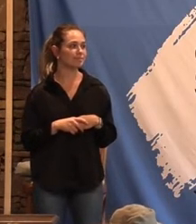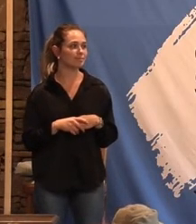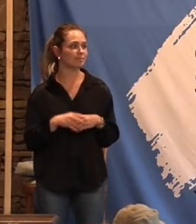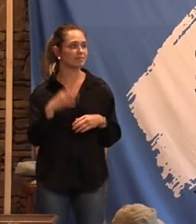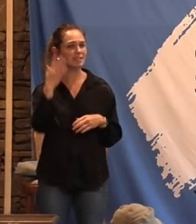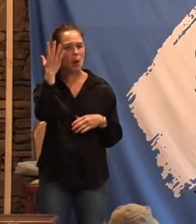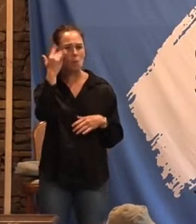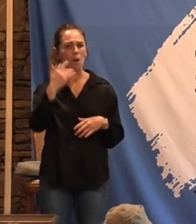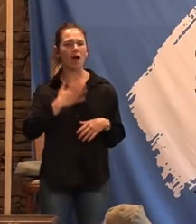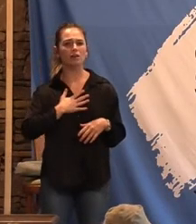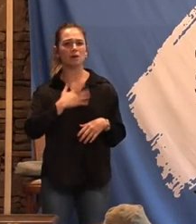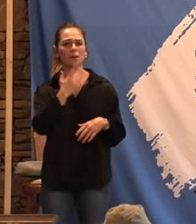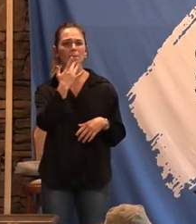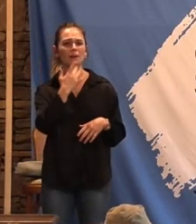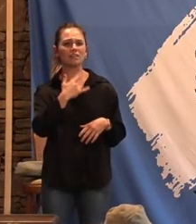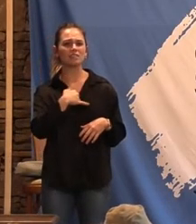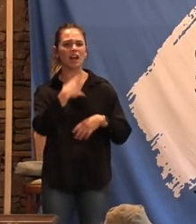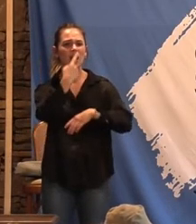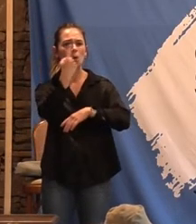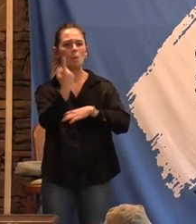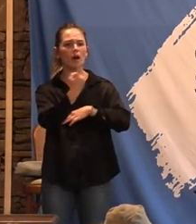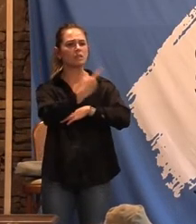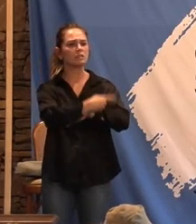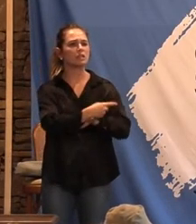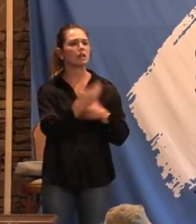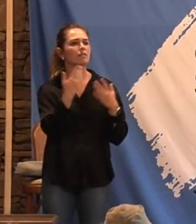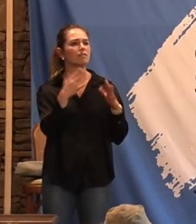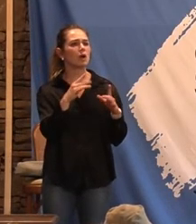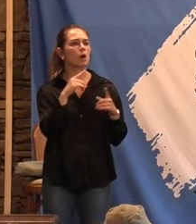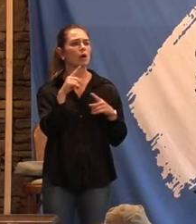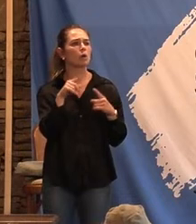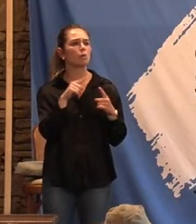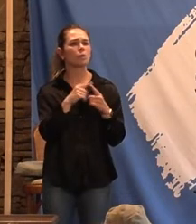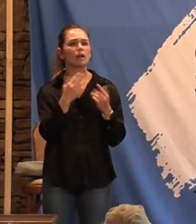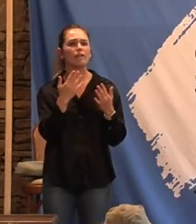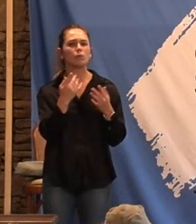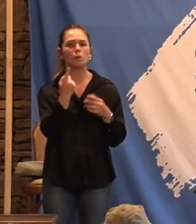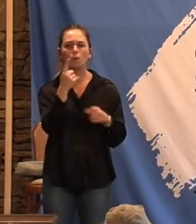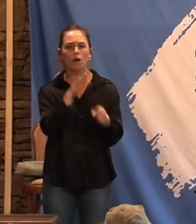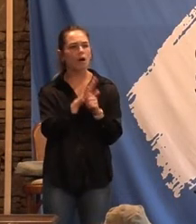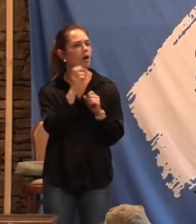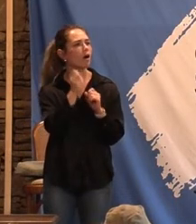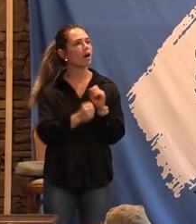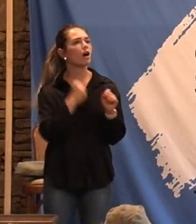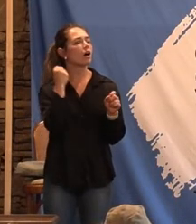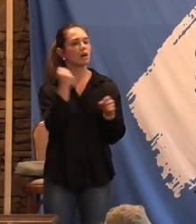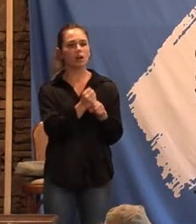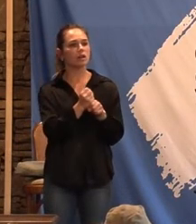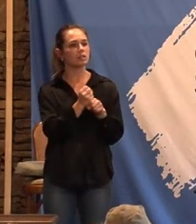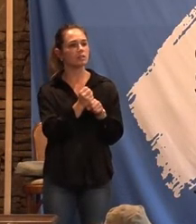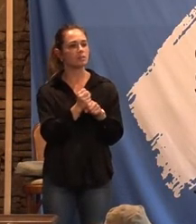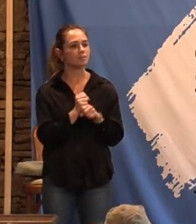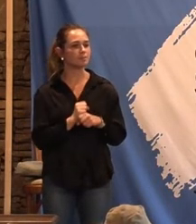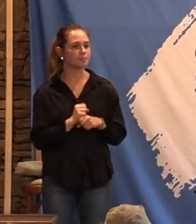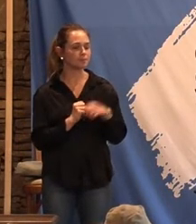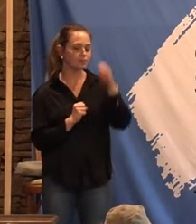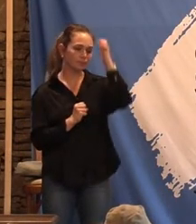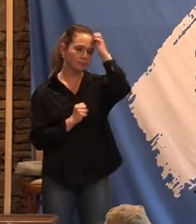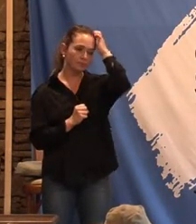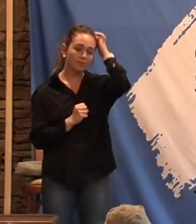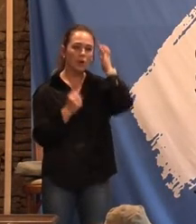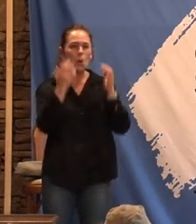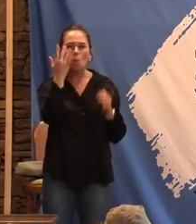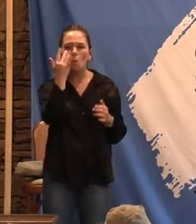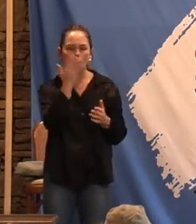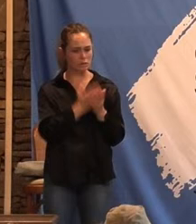my birthday last one day when I've waited one whole year? Why